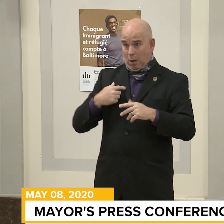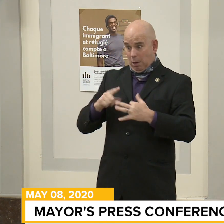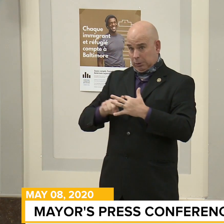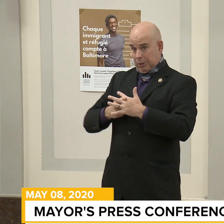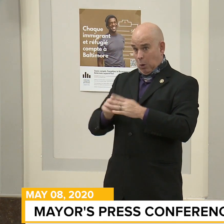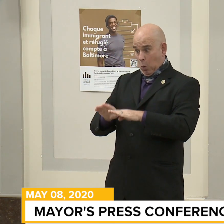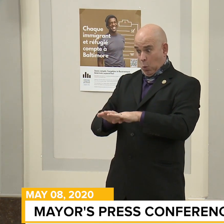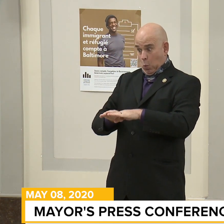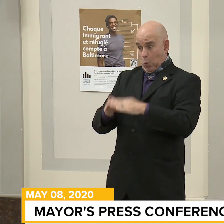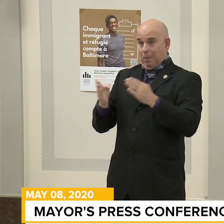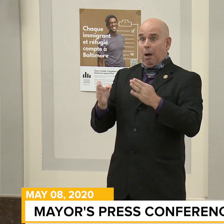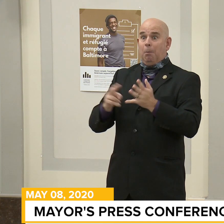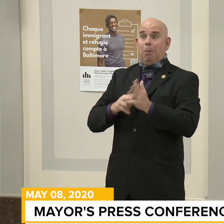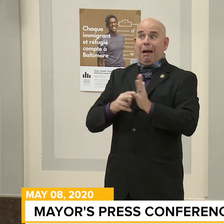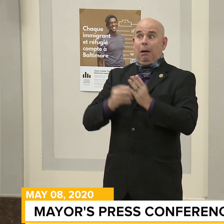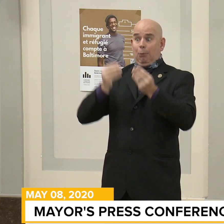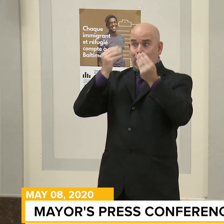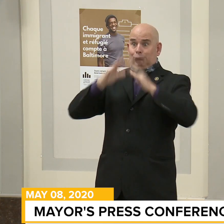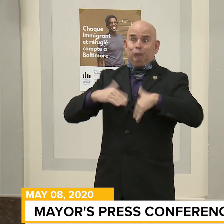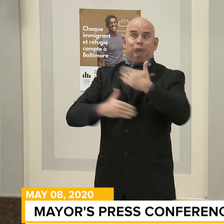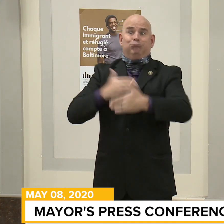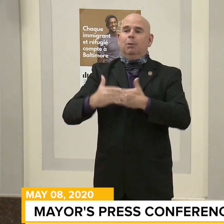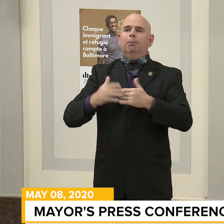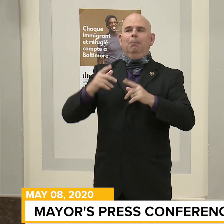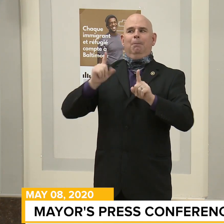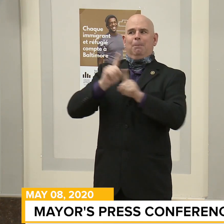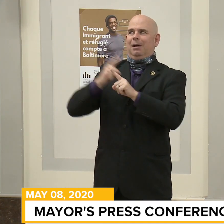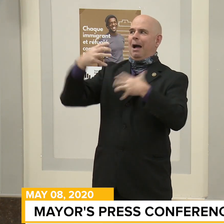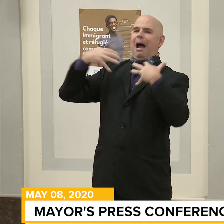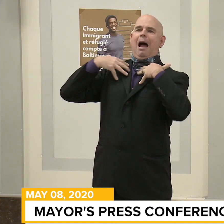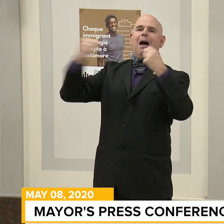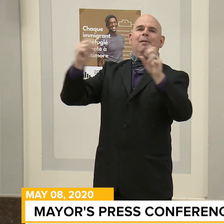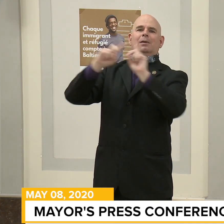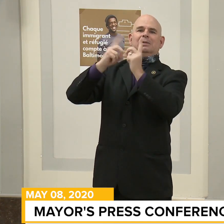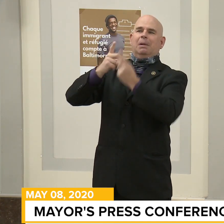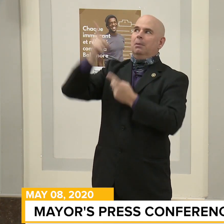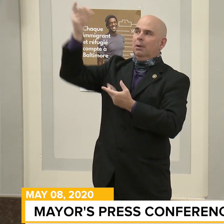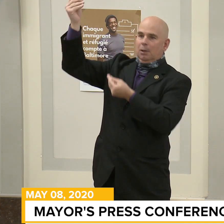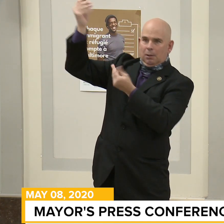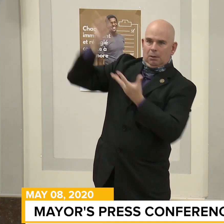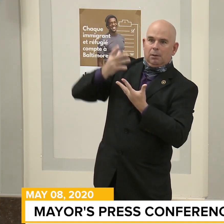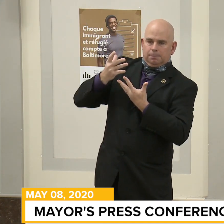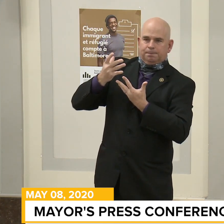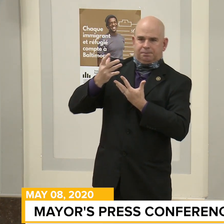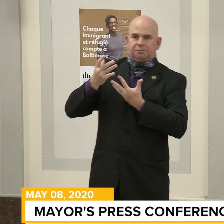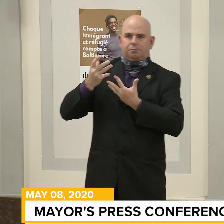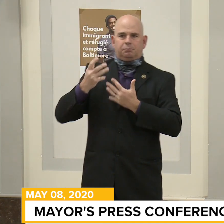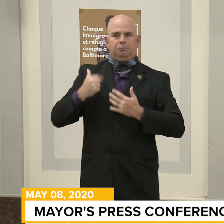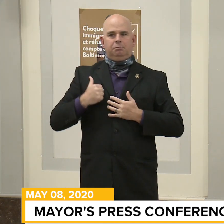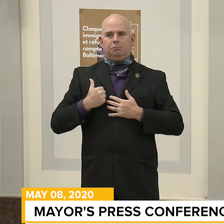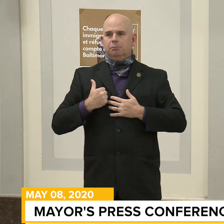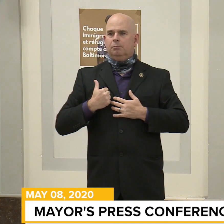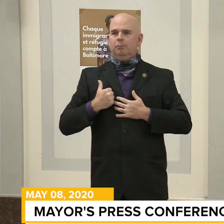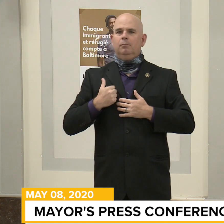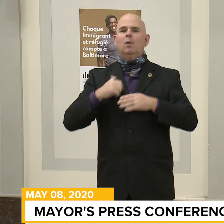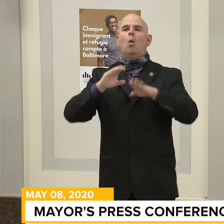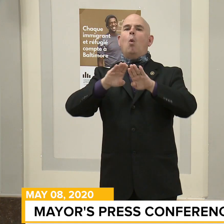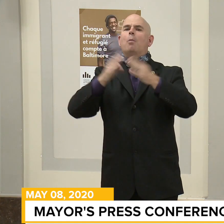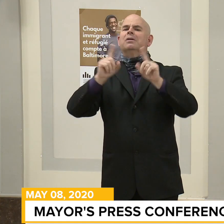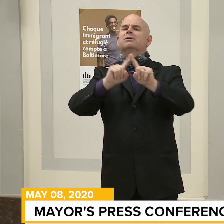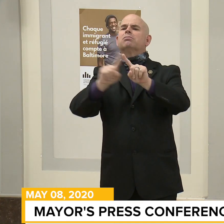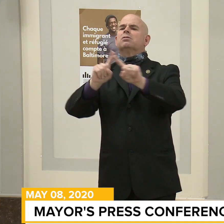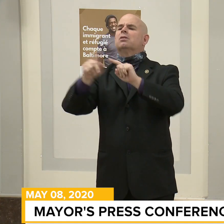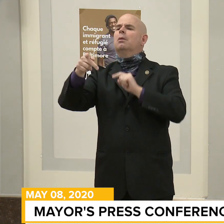advise us to do, that's what we're going to follow. And doing the reservoirs and those other activities. People are spread